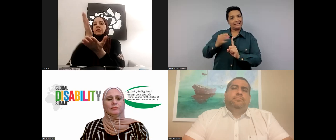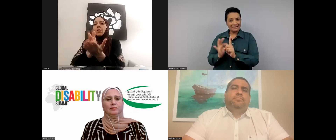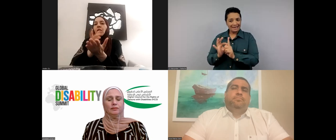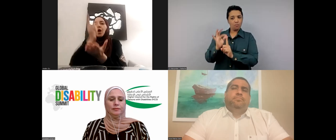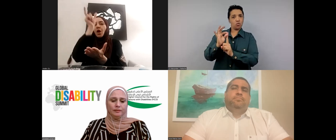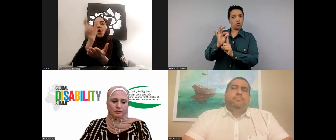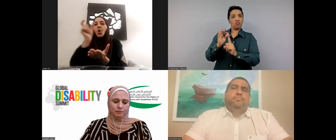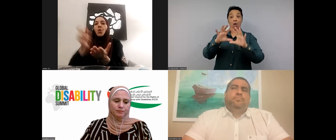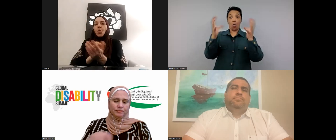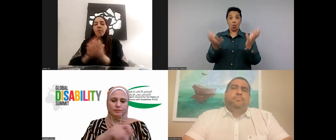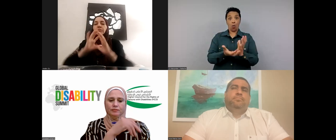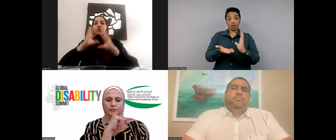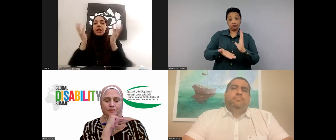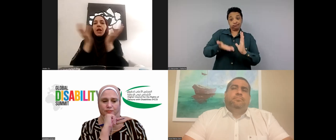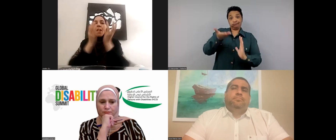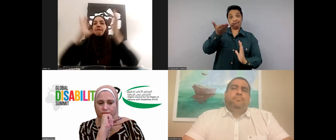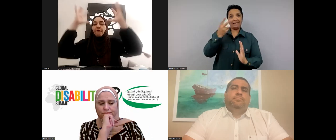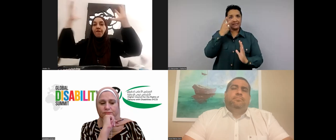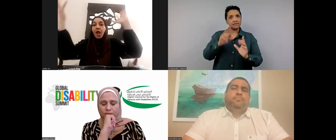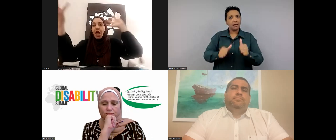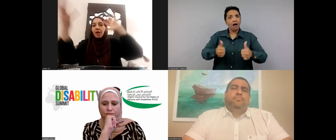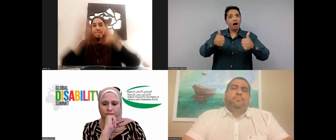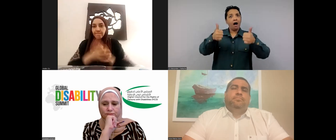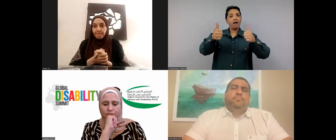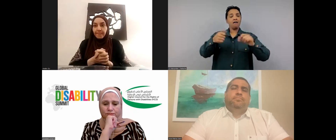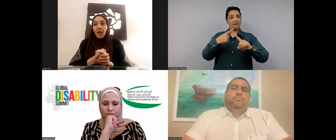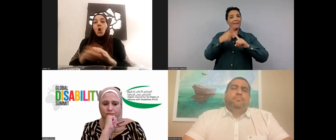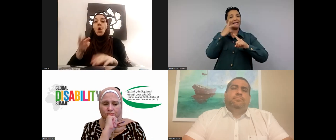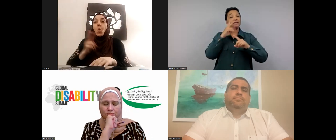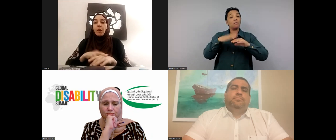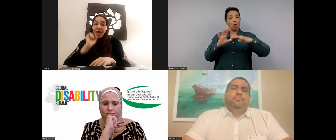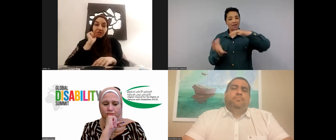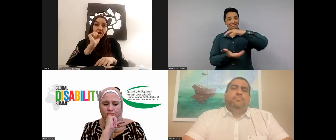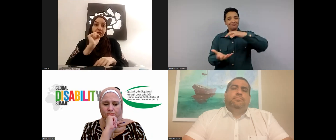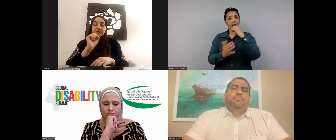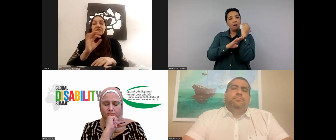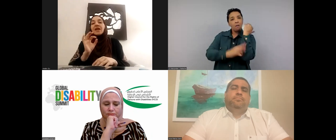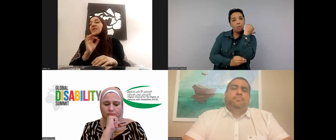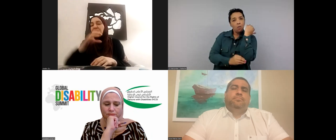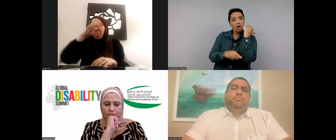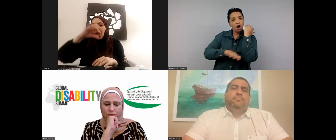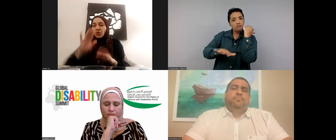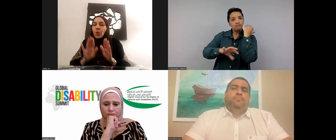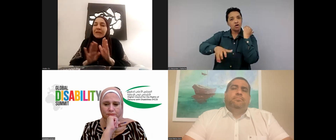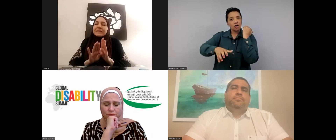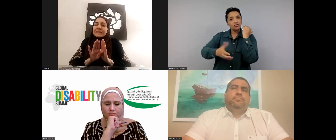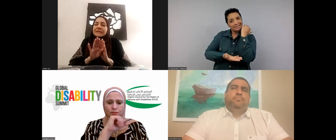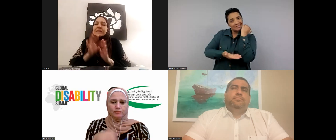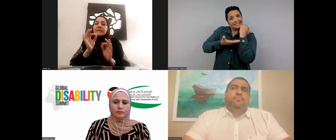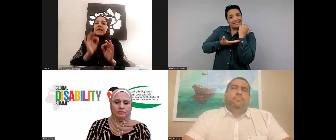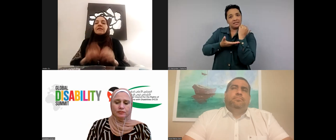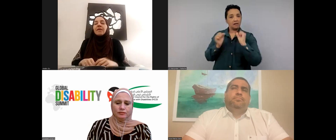worldwide, but in particular in the developing country. Meanwhile, the declaration emphasizes also